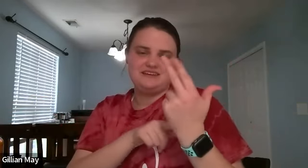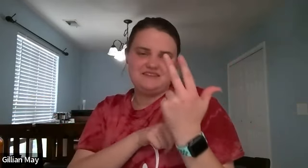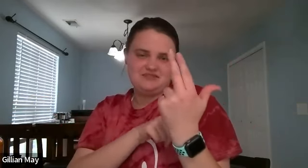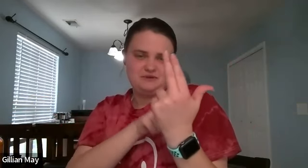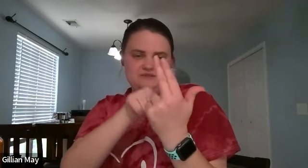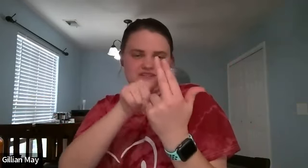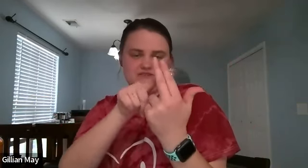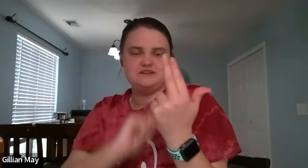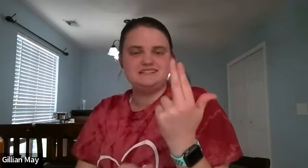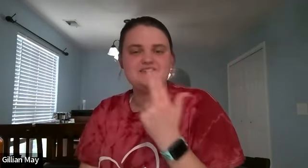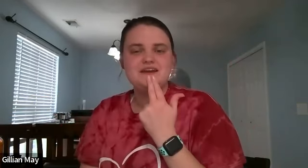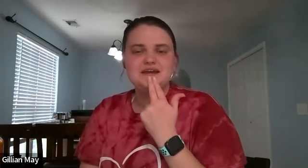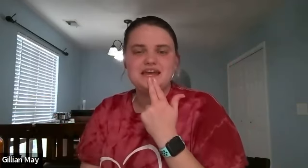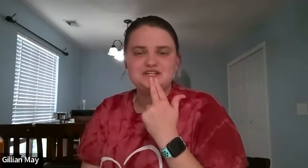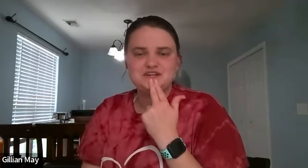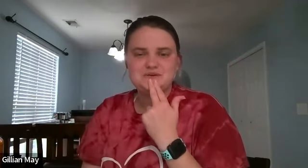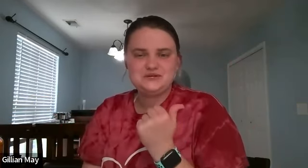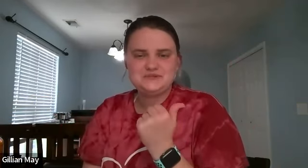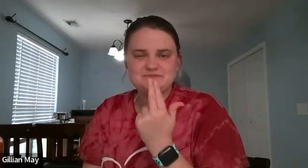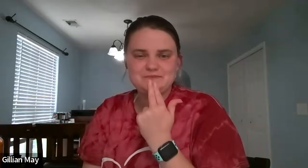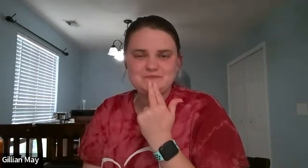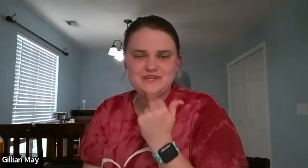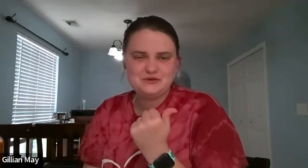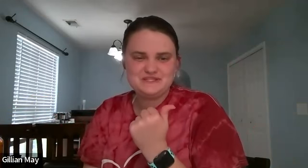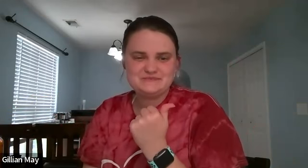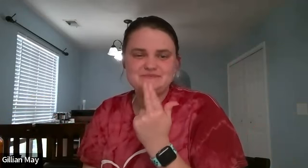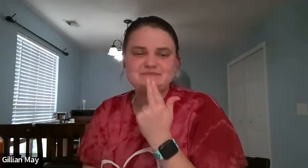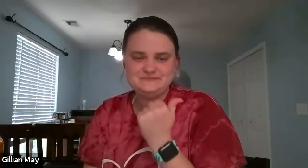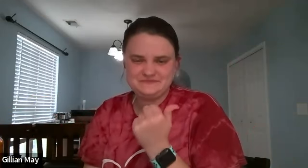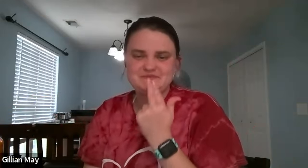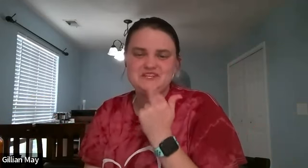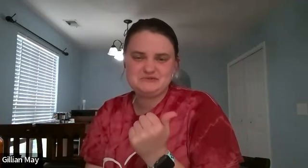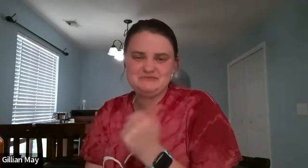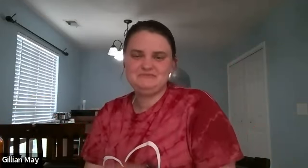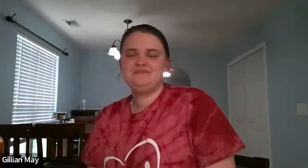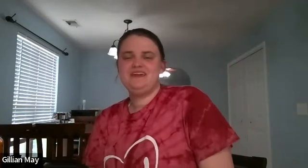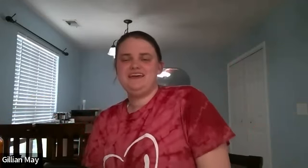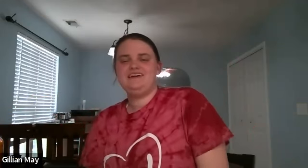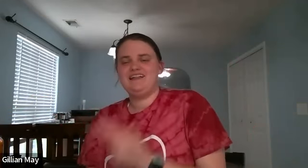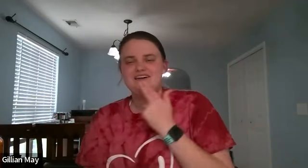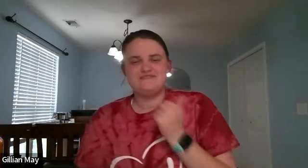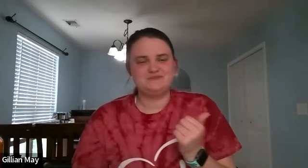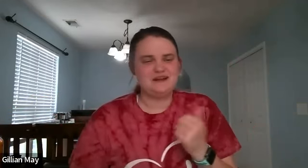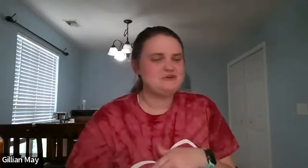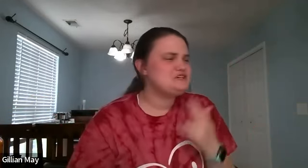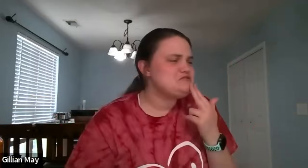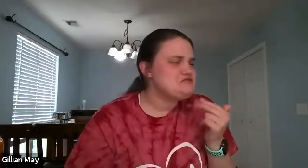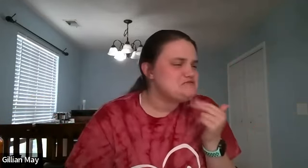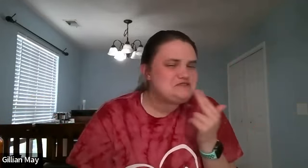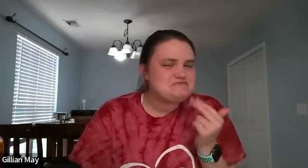again, that 3 with the 2 fingers together, and you just go cute, cute, cute. I love this one. I'm always like, cute,